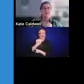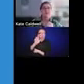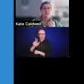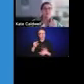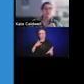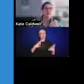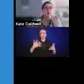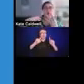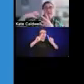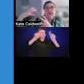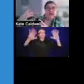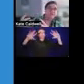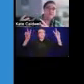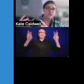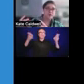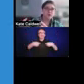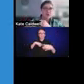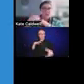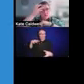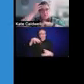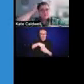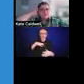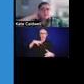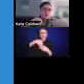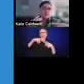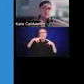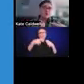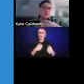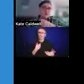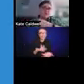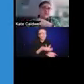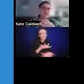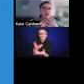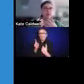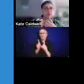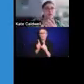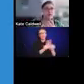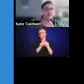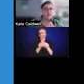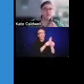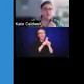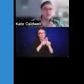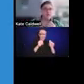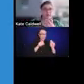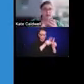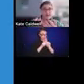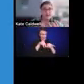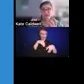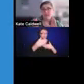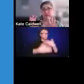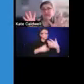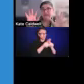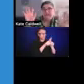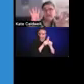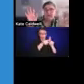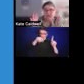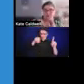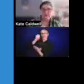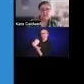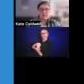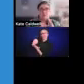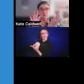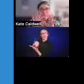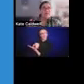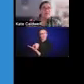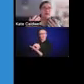participatory research with action research. So participatory research is, the population being studied, for